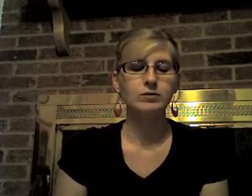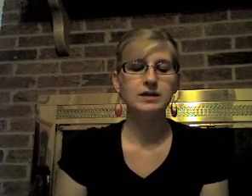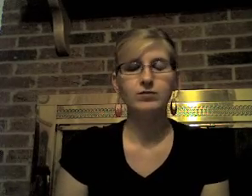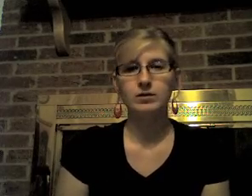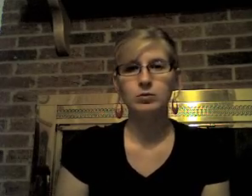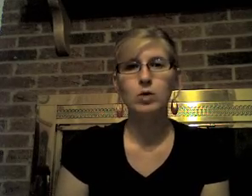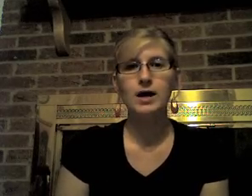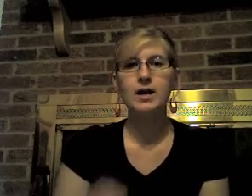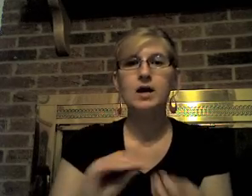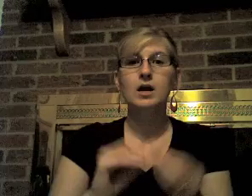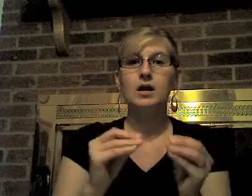say for number 1,